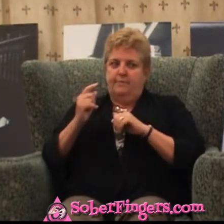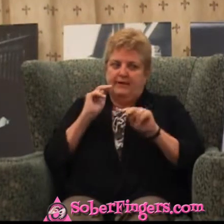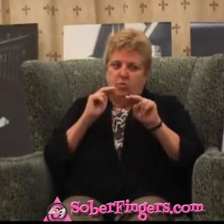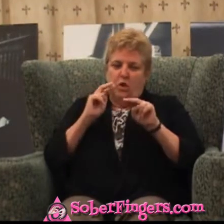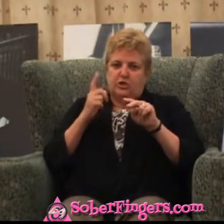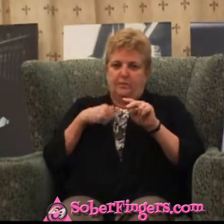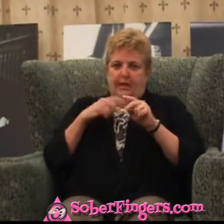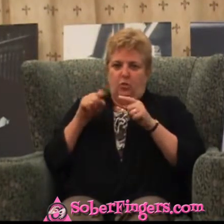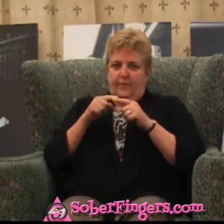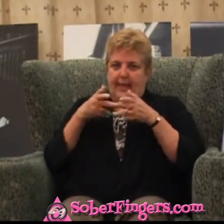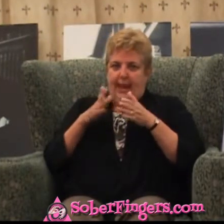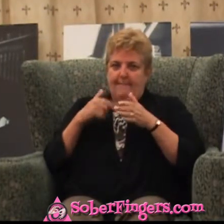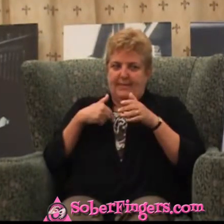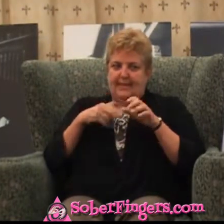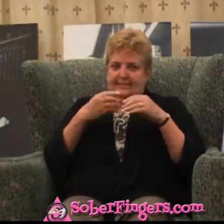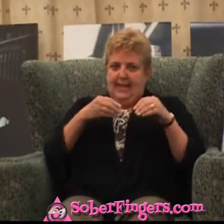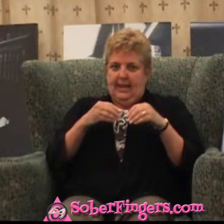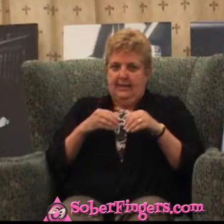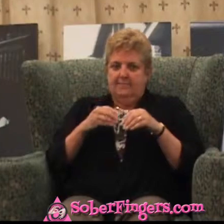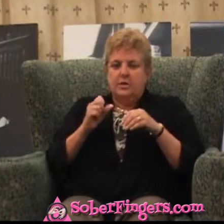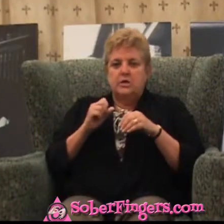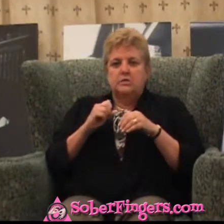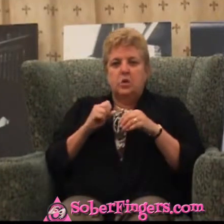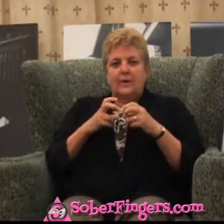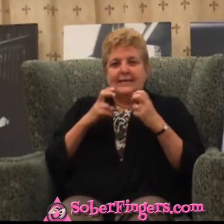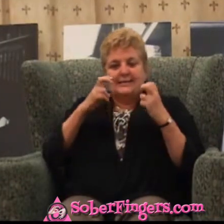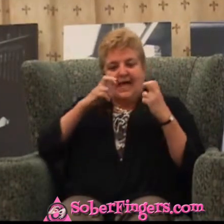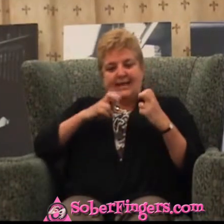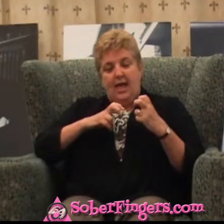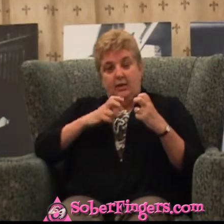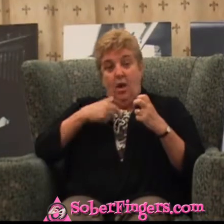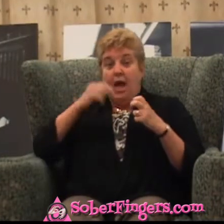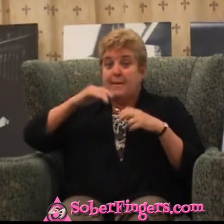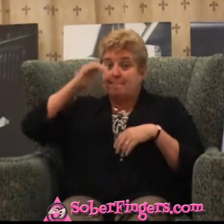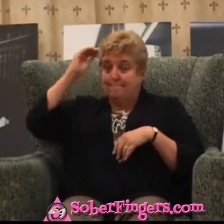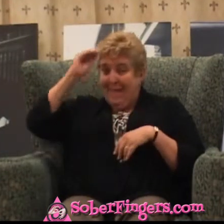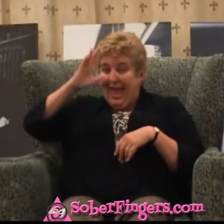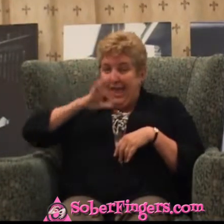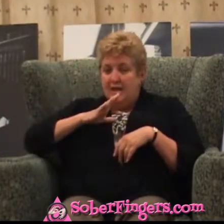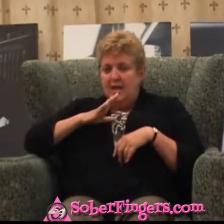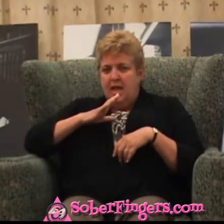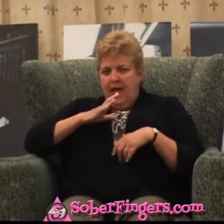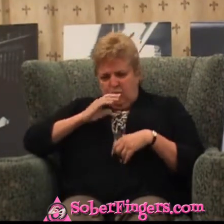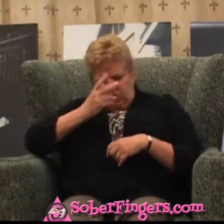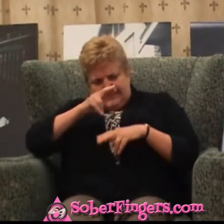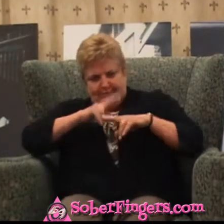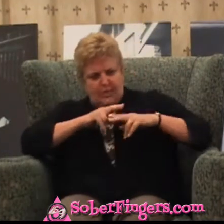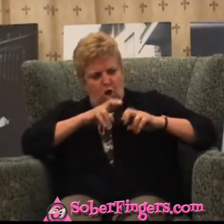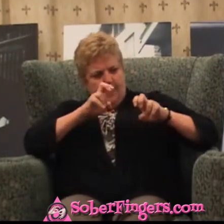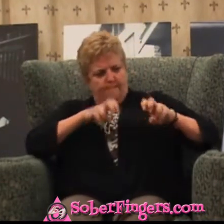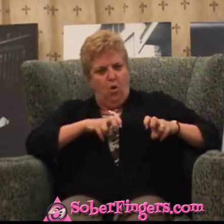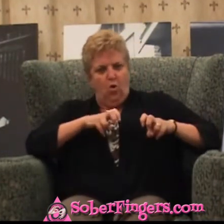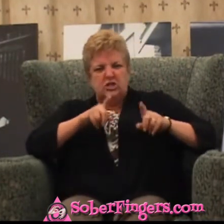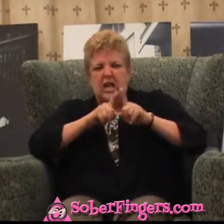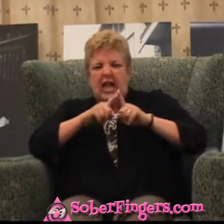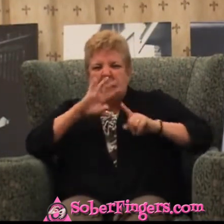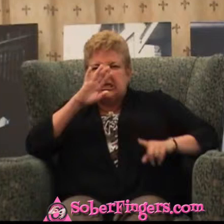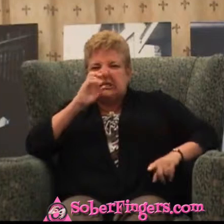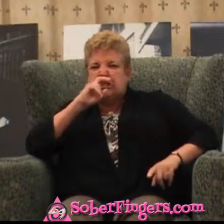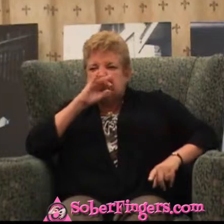me do anything. So he sits me on his porch. I'm a grown man, and he sits me on his porch like a little child, telling me